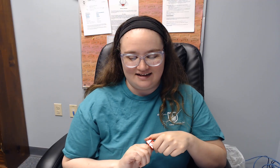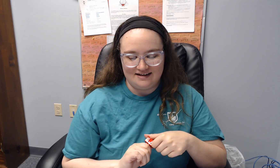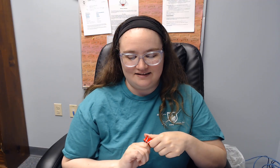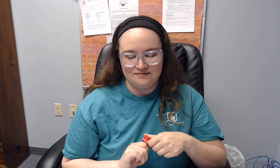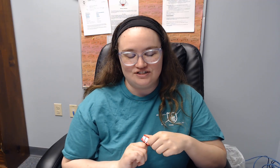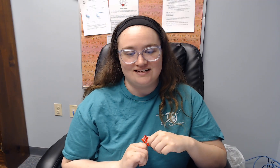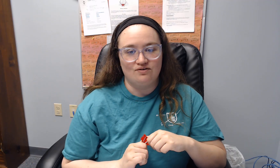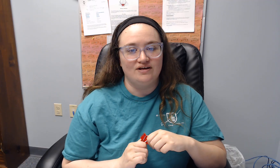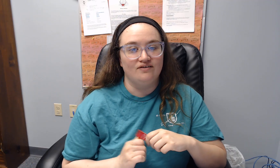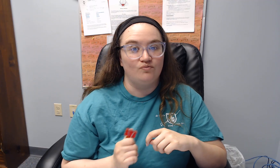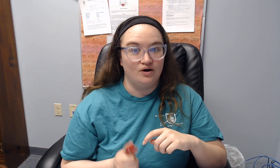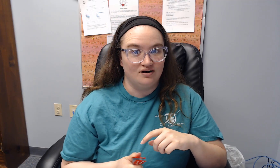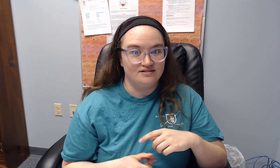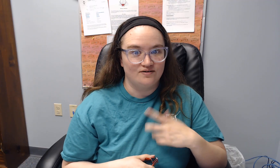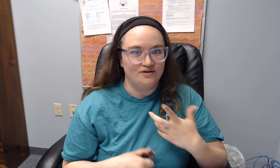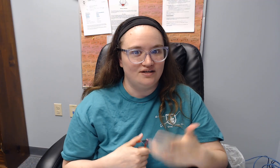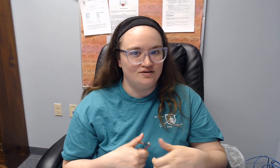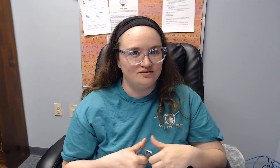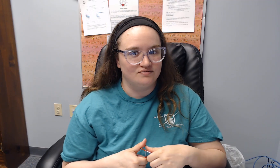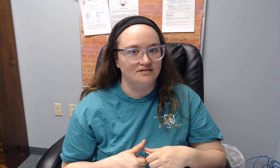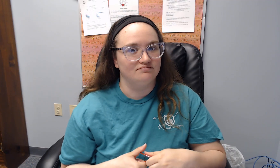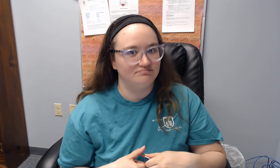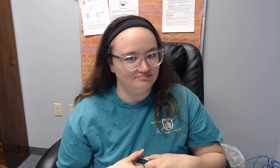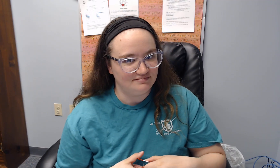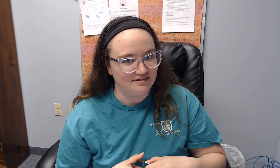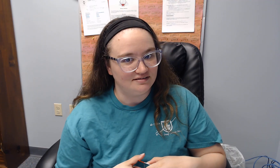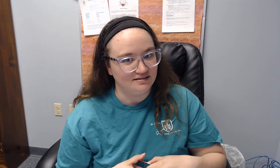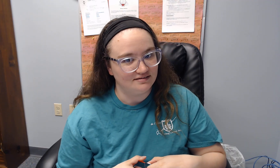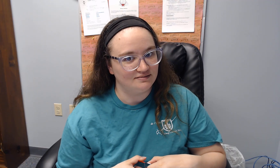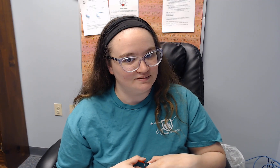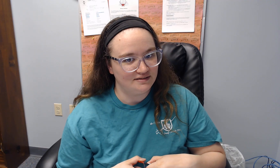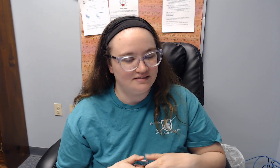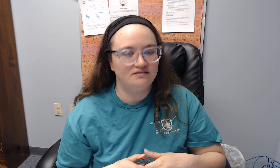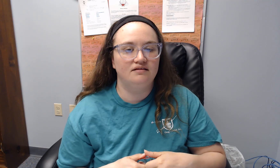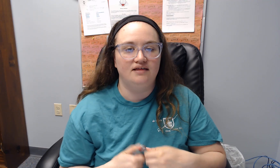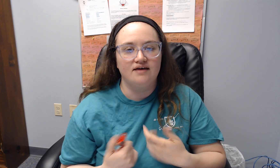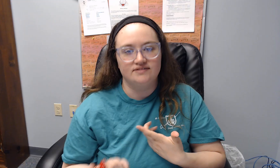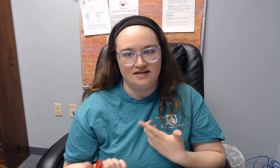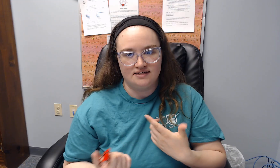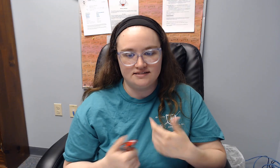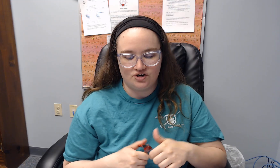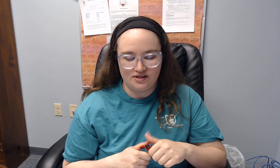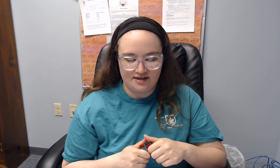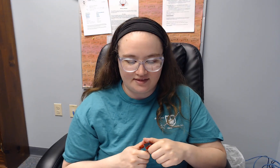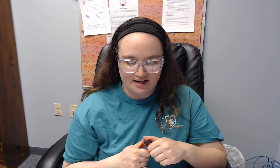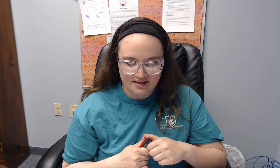low. Just like we have words that we use, we're like, you know what I mean? They have signs that are like that.